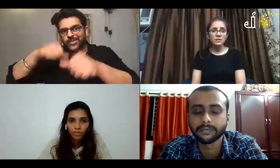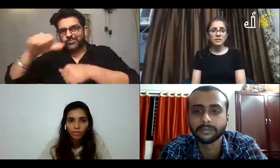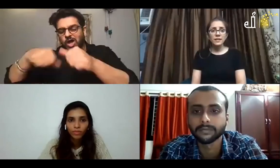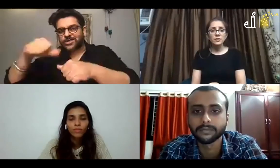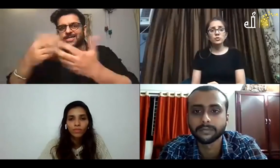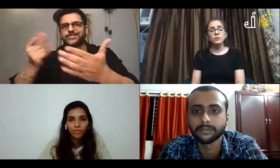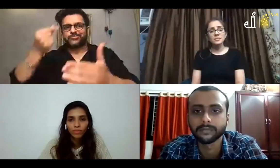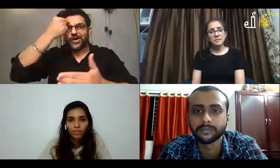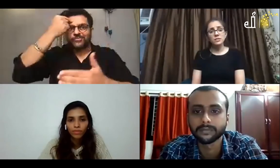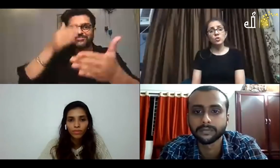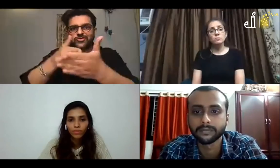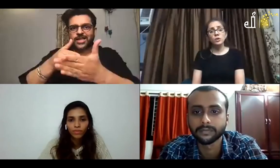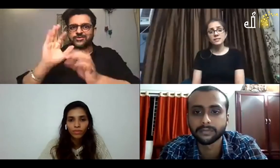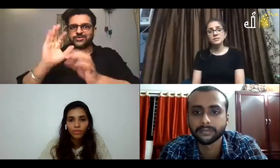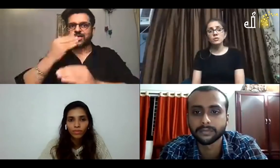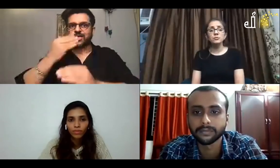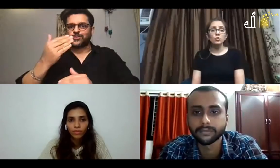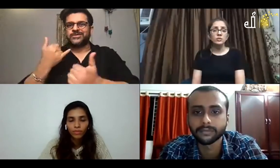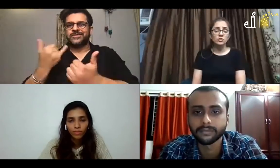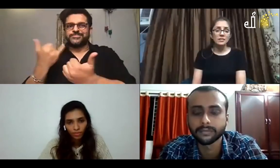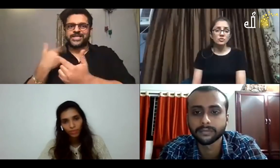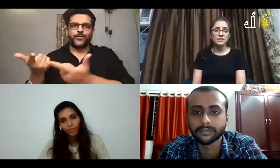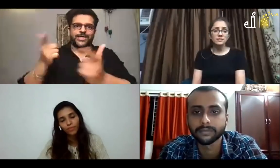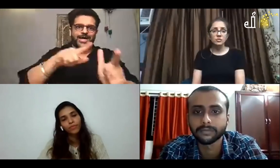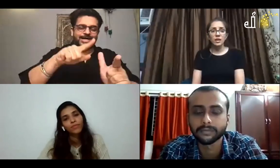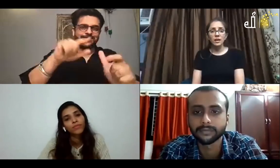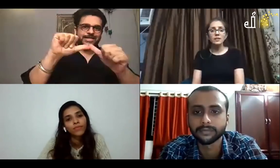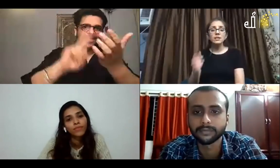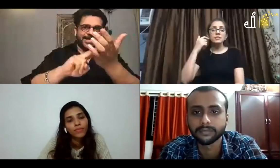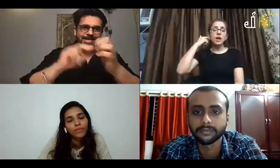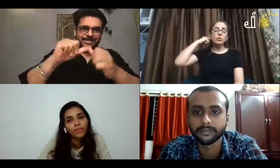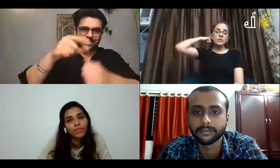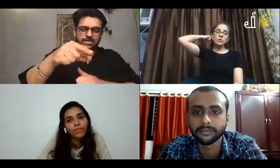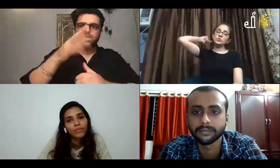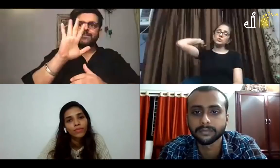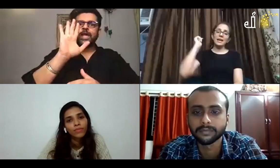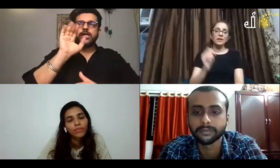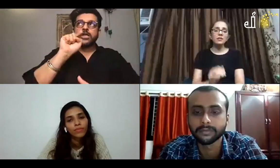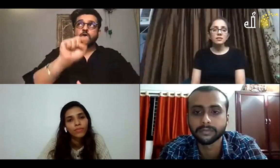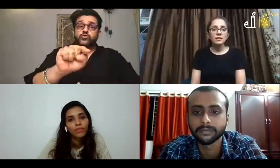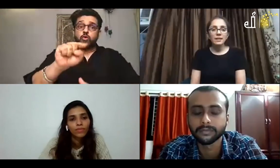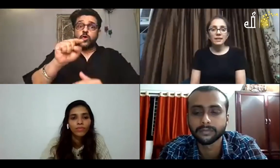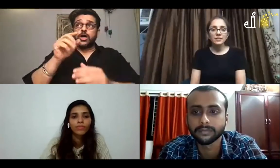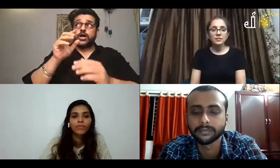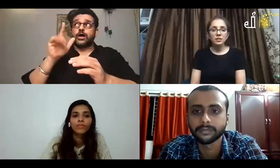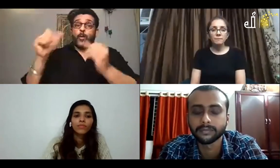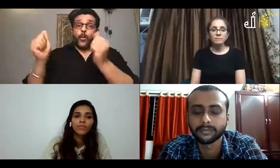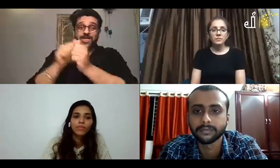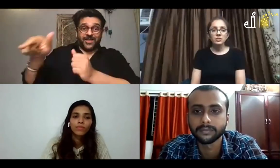opinion. Thank you for explaining the whole process of what the challenges etc. are. Now we'll go to Anna,